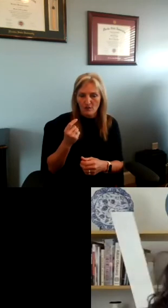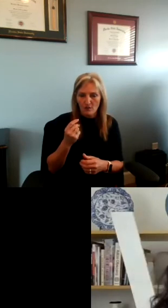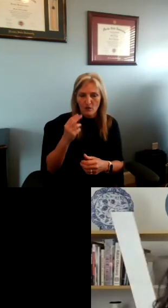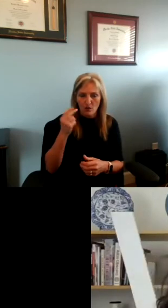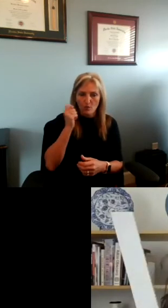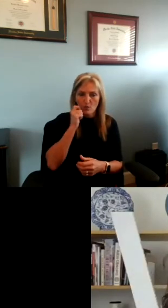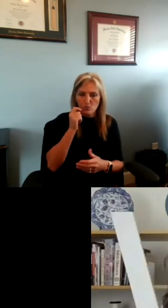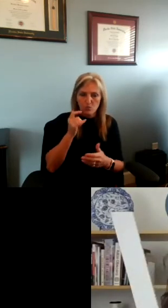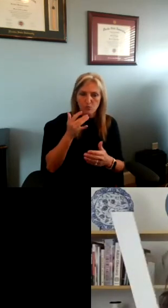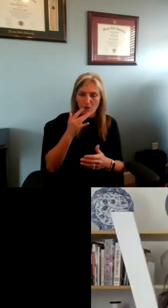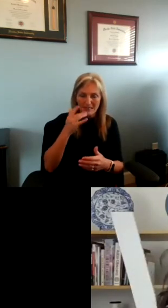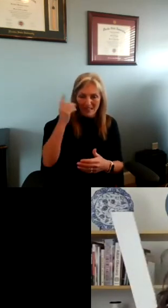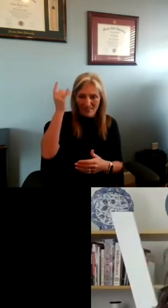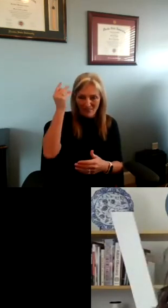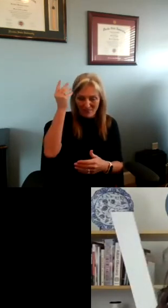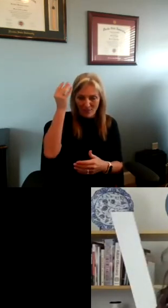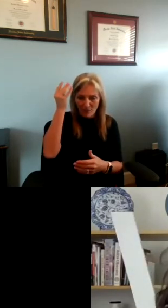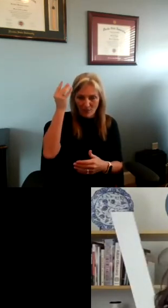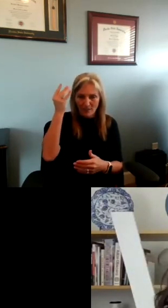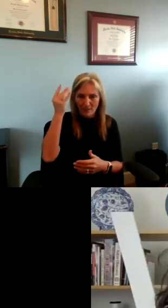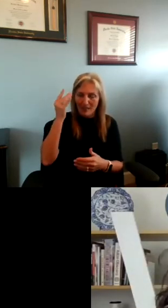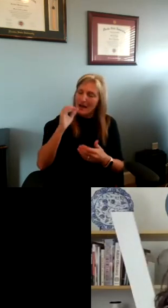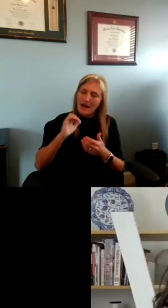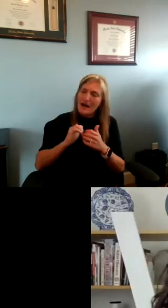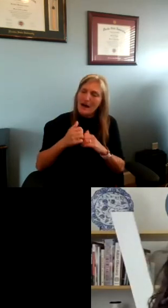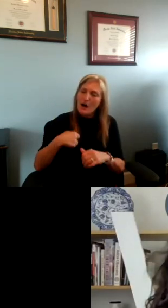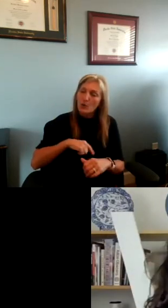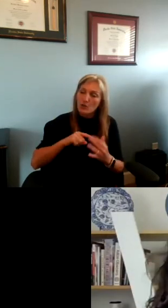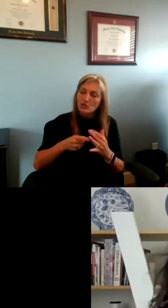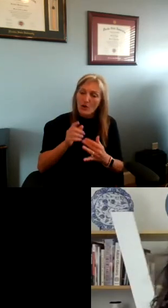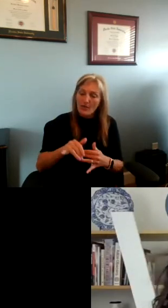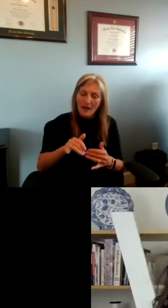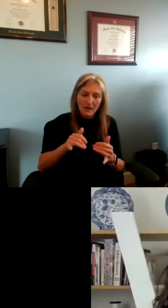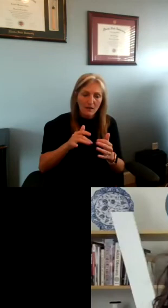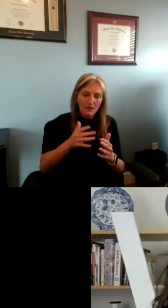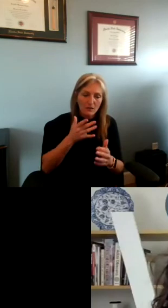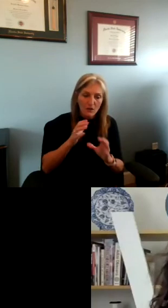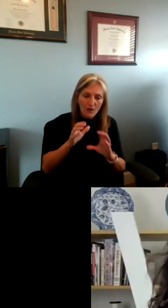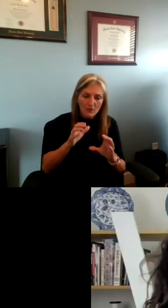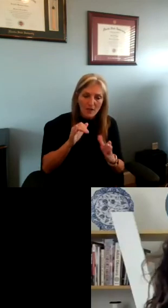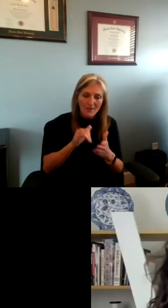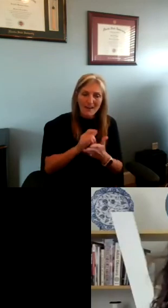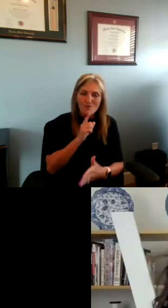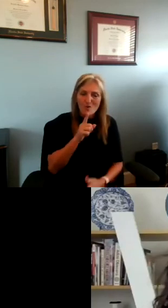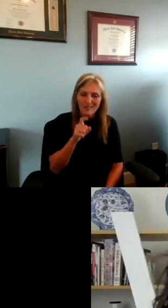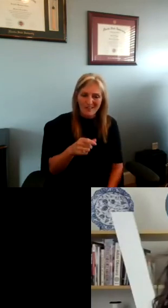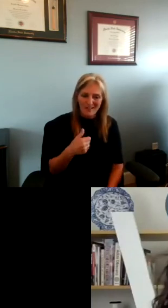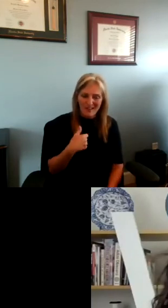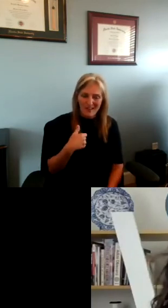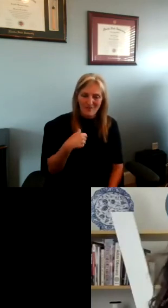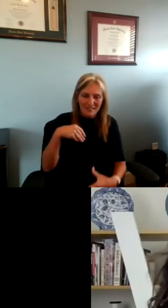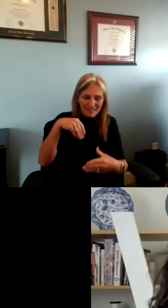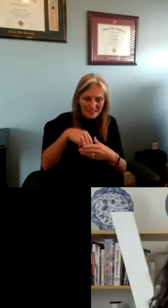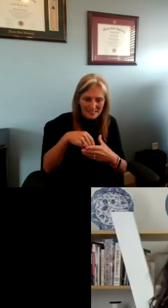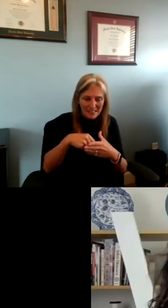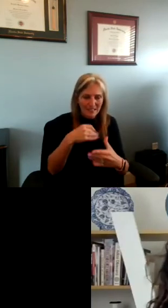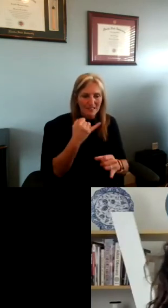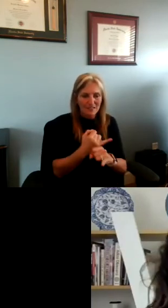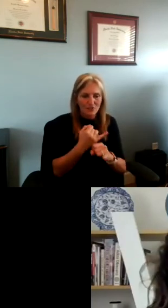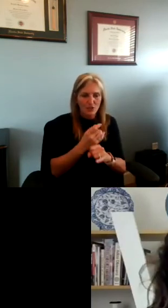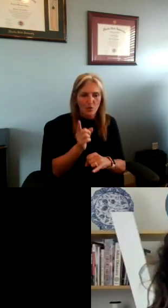is so explosively divisive. How do we start that conversation where it really needs to be, which is in these institutions where harm